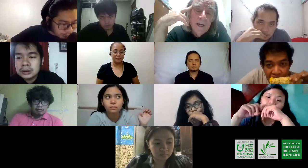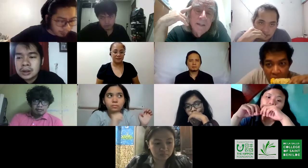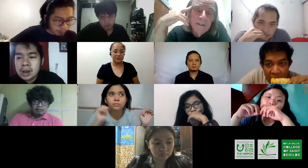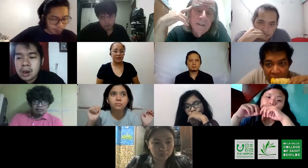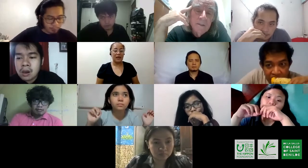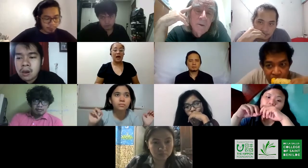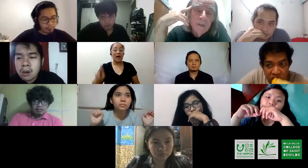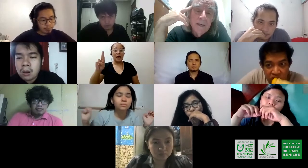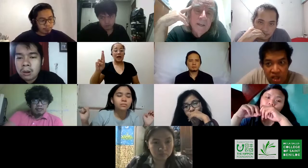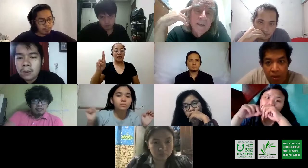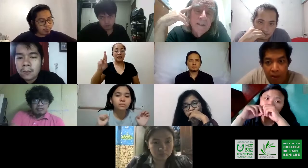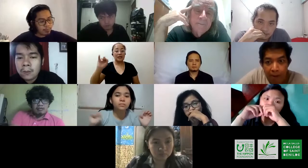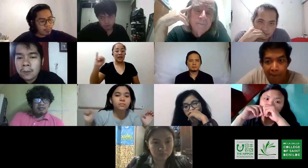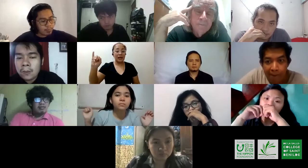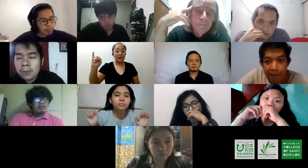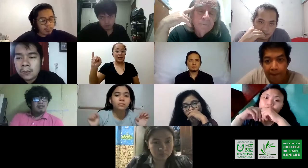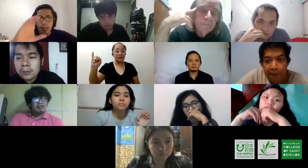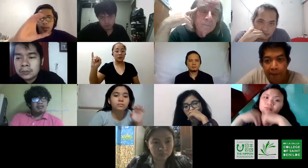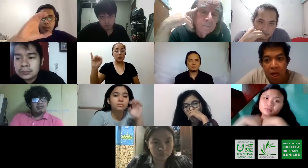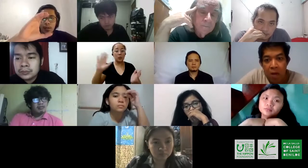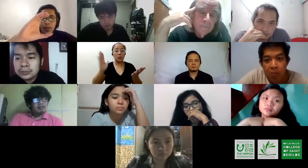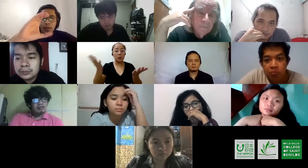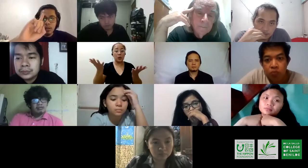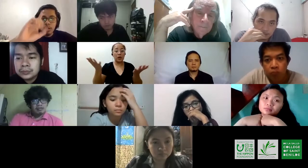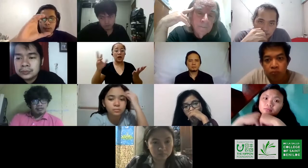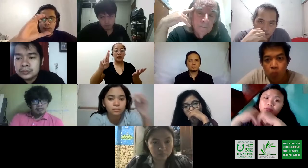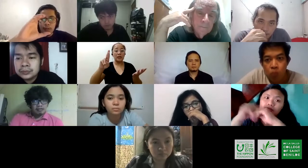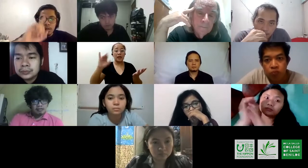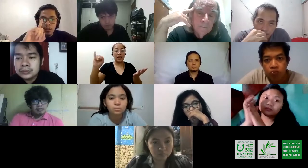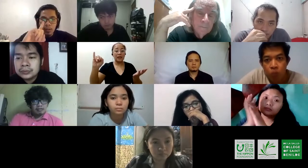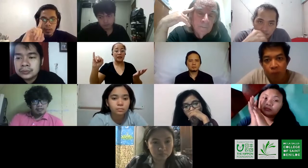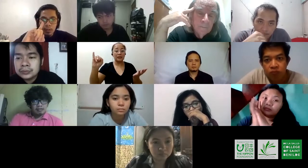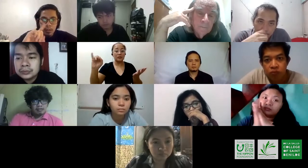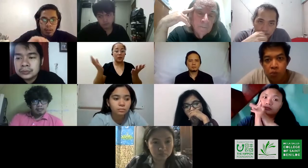Rennell Island is located in